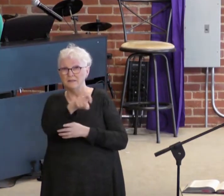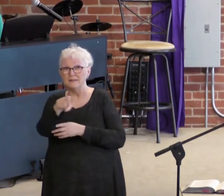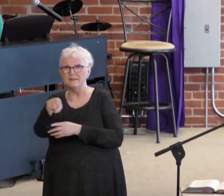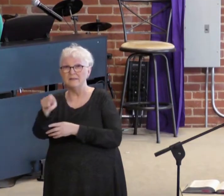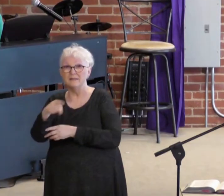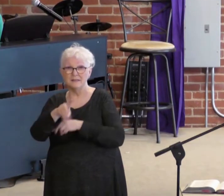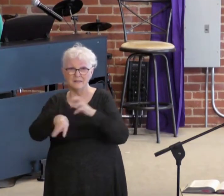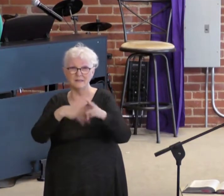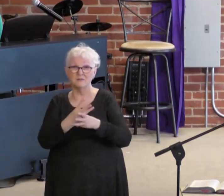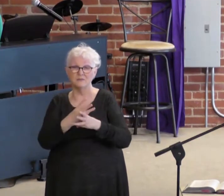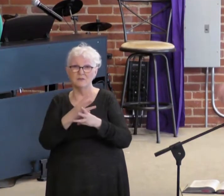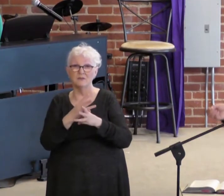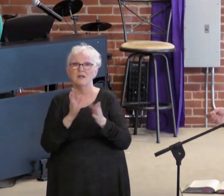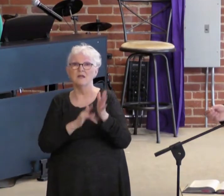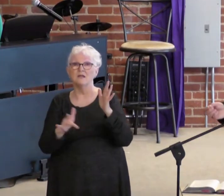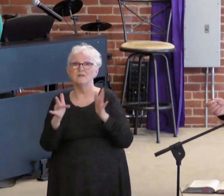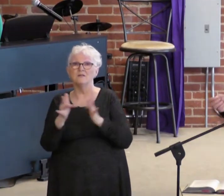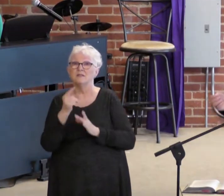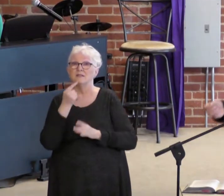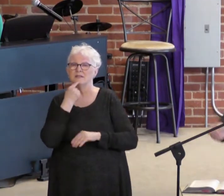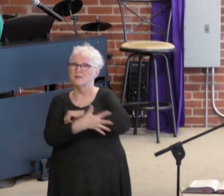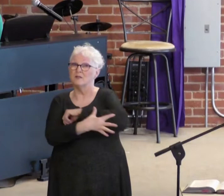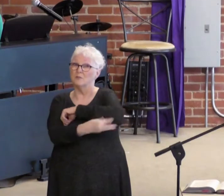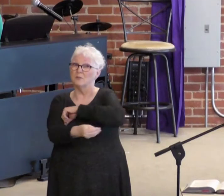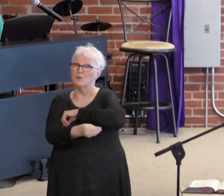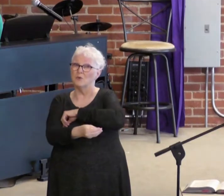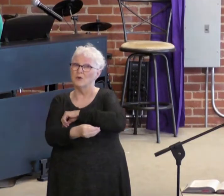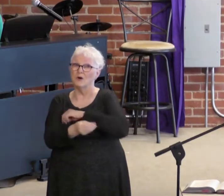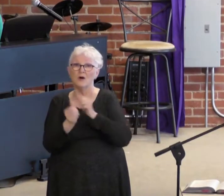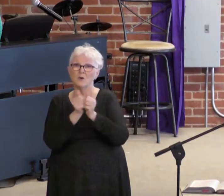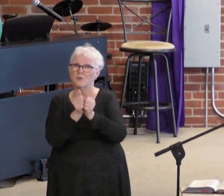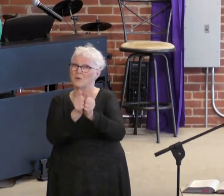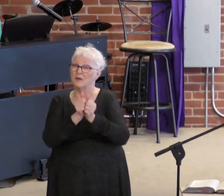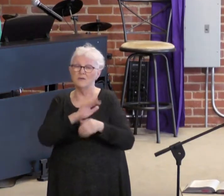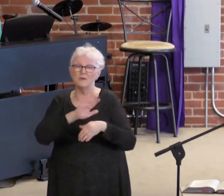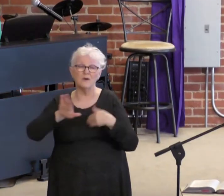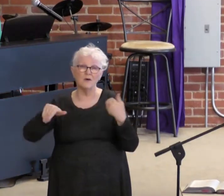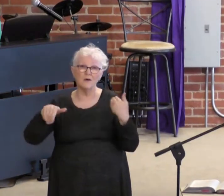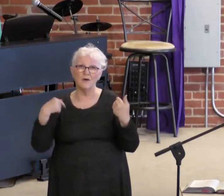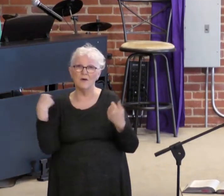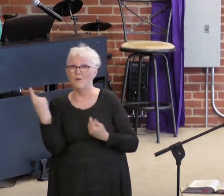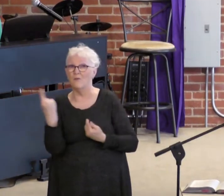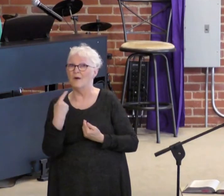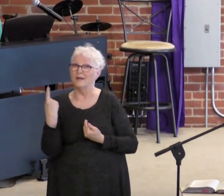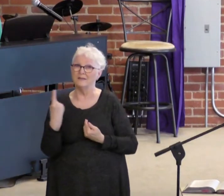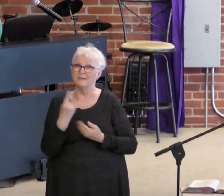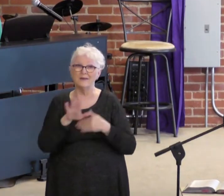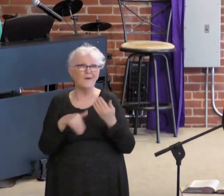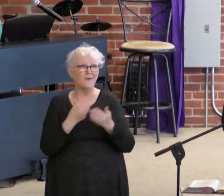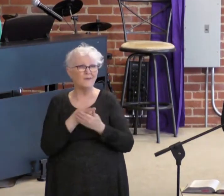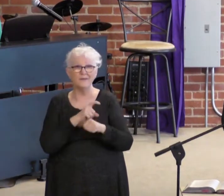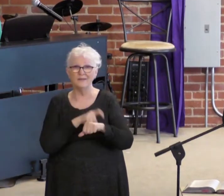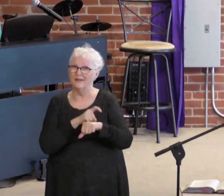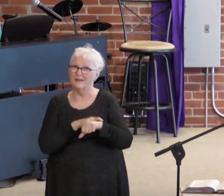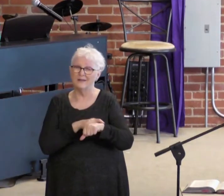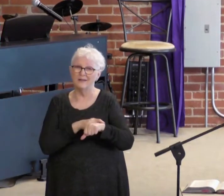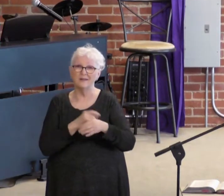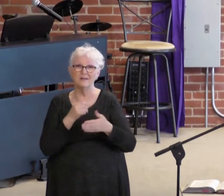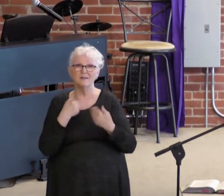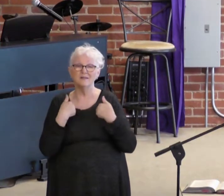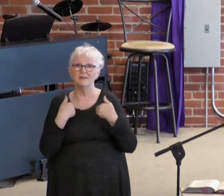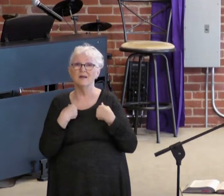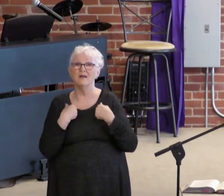world. And Jesus said, the poor you have with you always. And it's